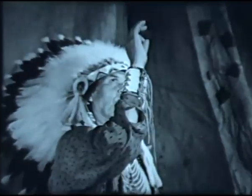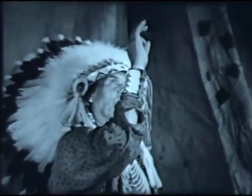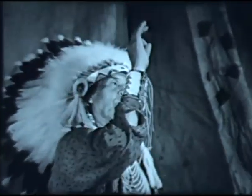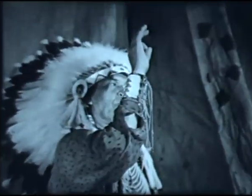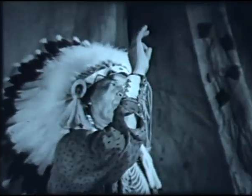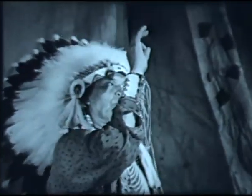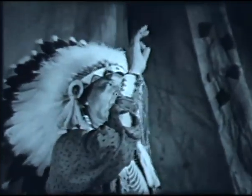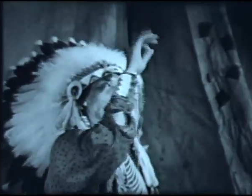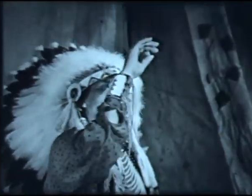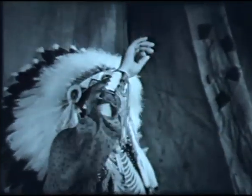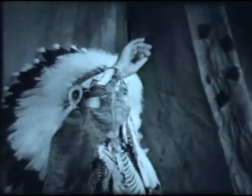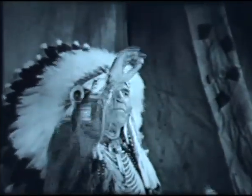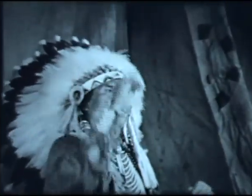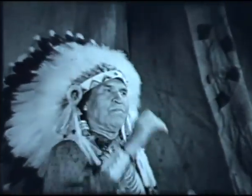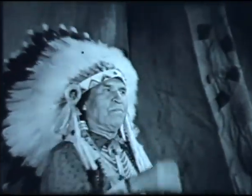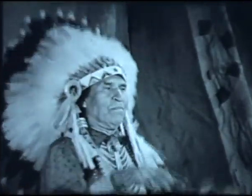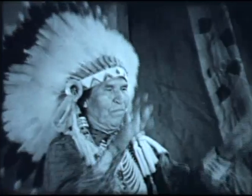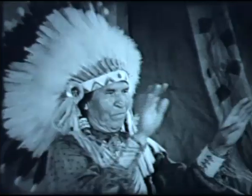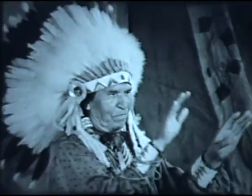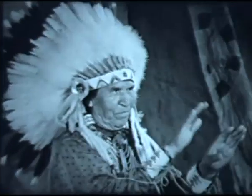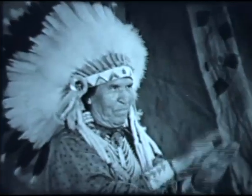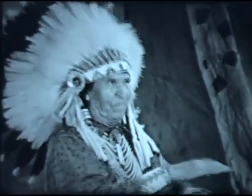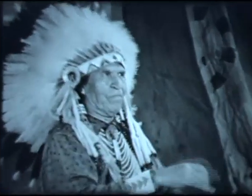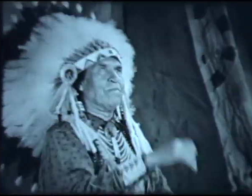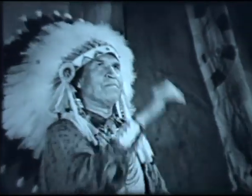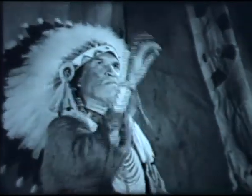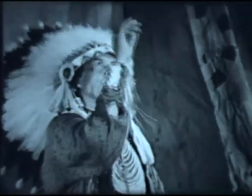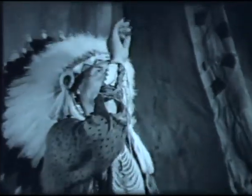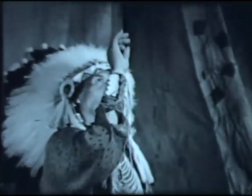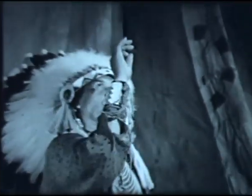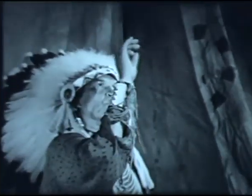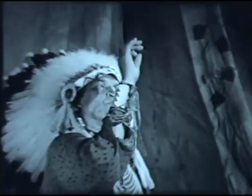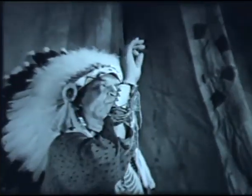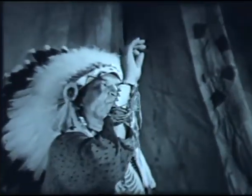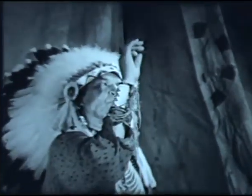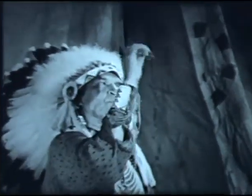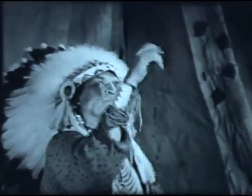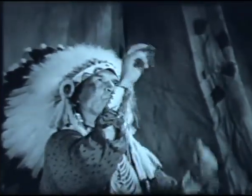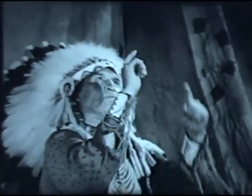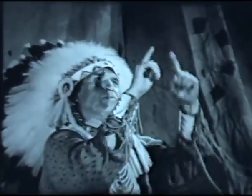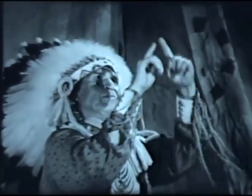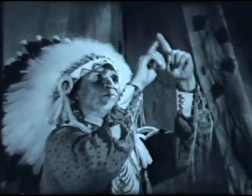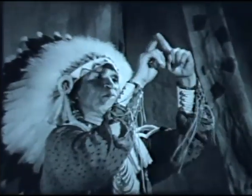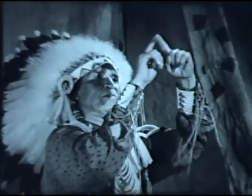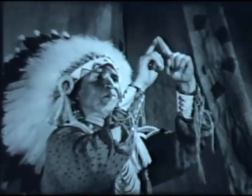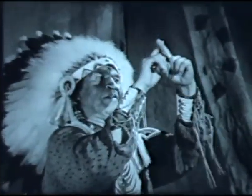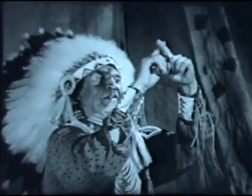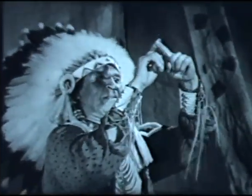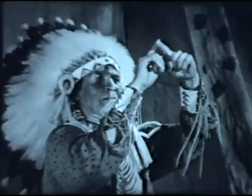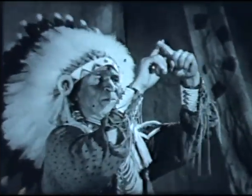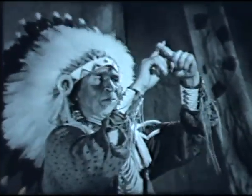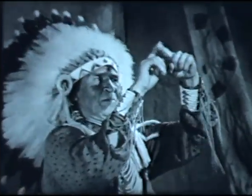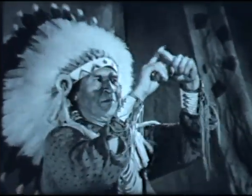the sun, which is placed in the sky, the night sun, the moon, and all the little